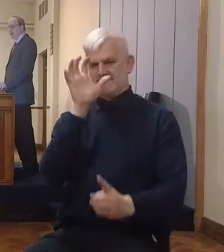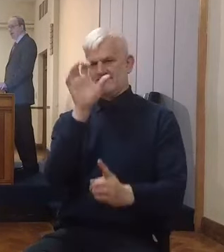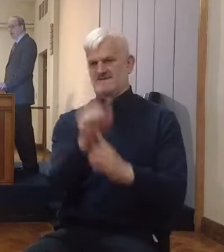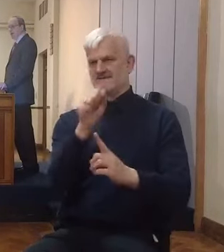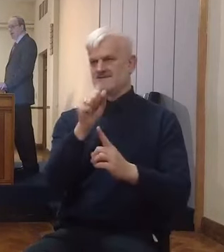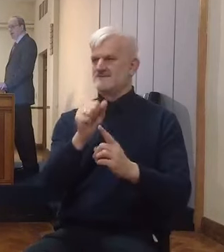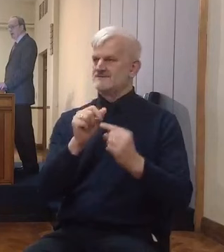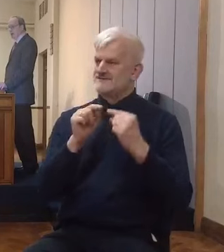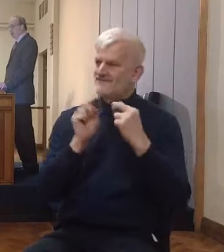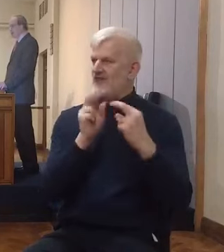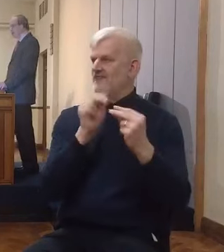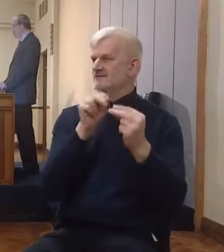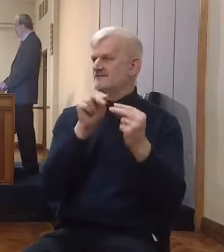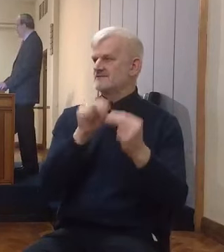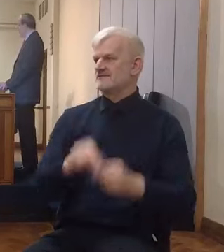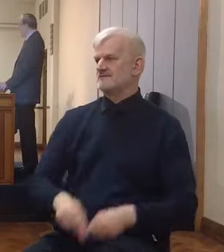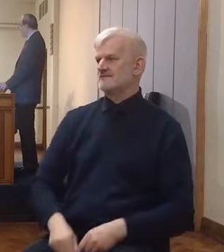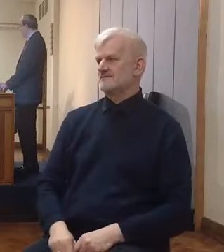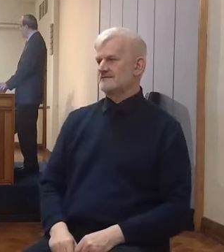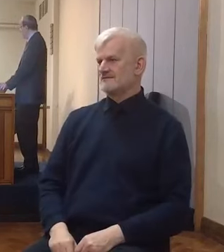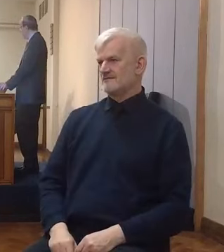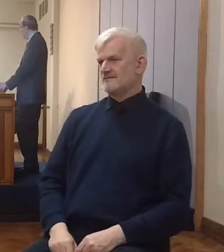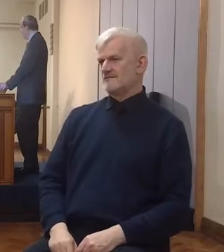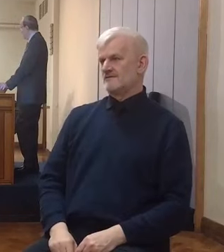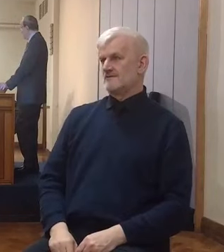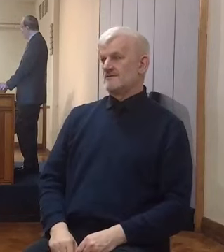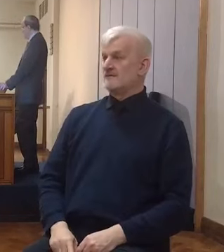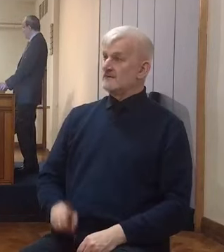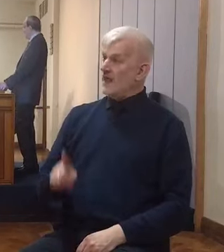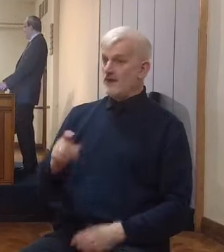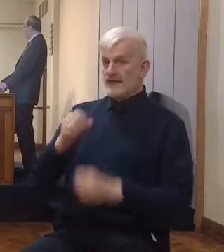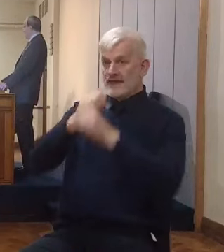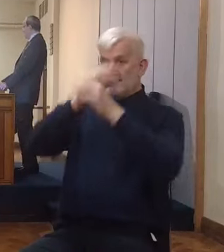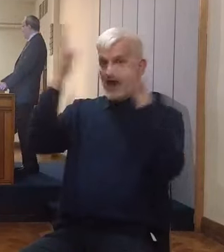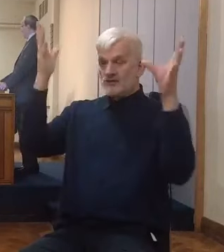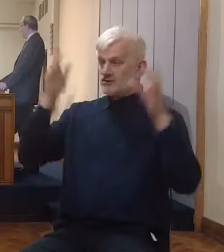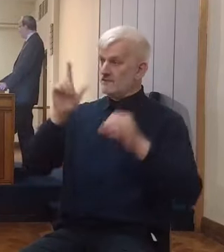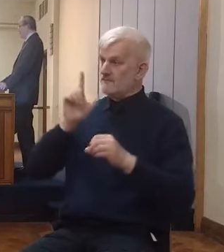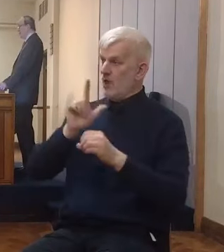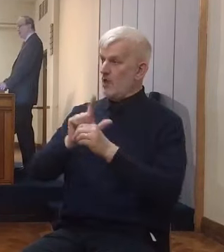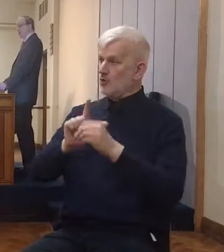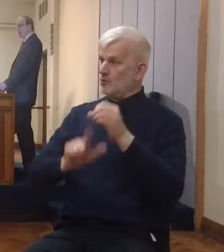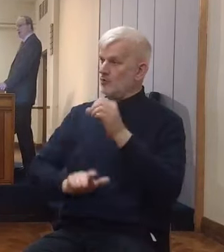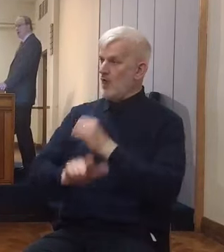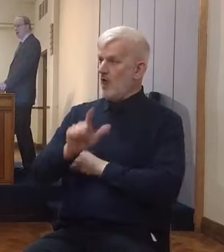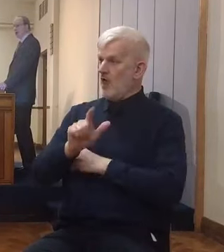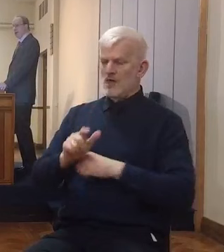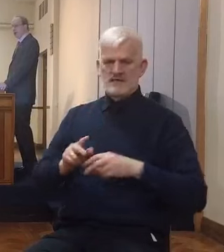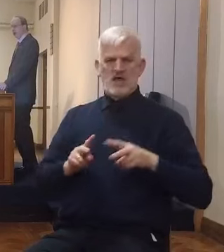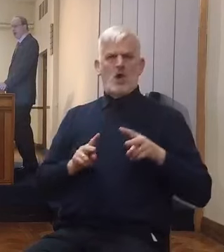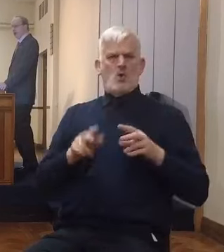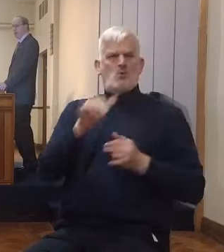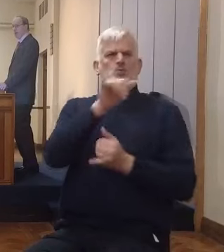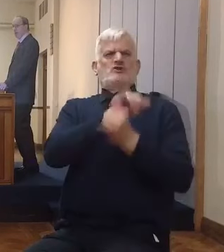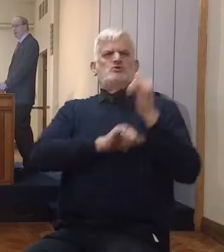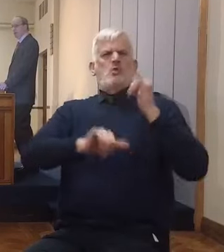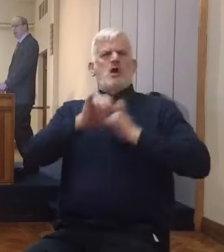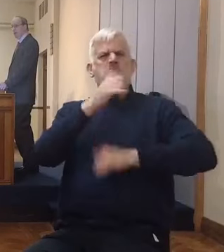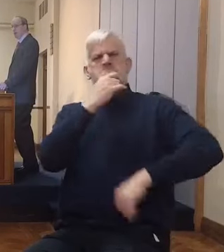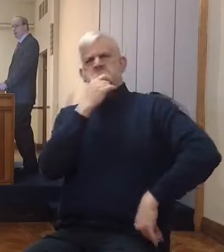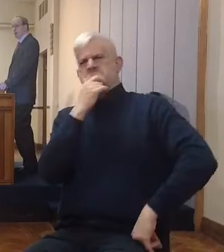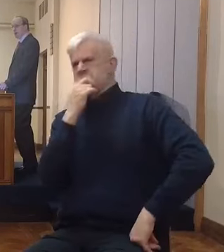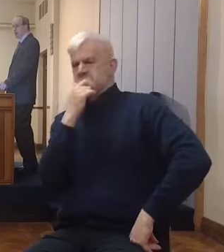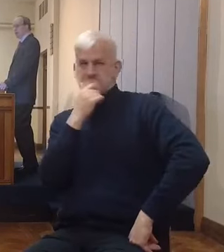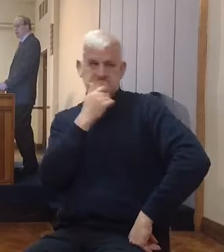alone. The day could have been lost if they had utterly confused the minds of the